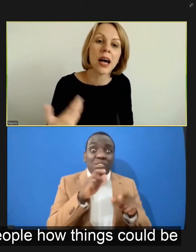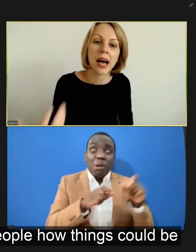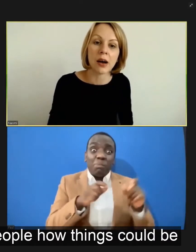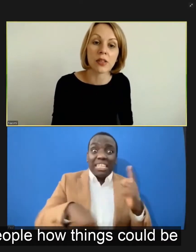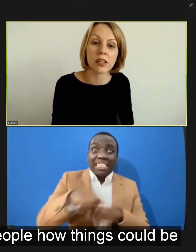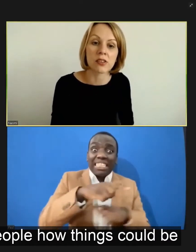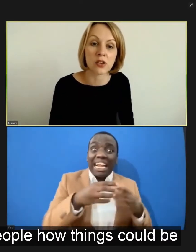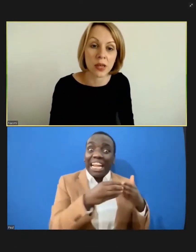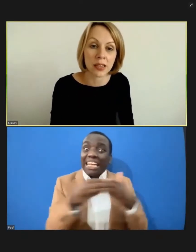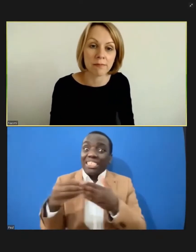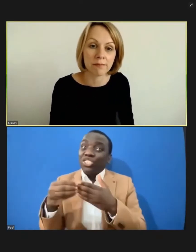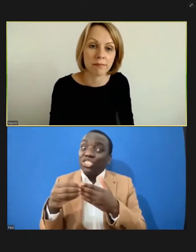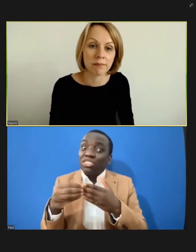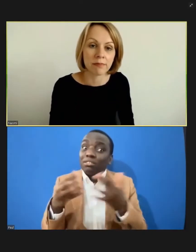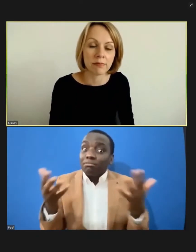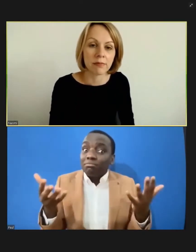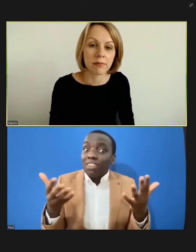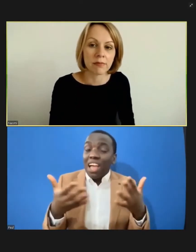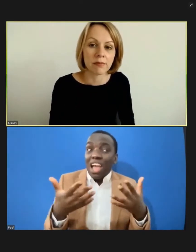how things could be.